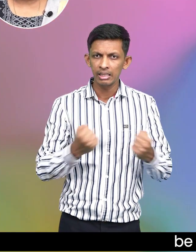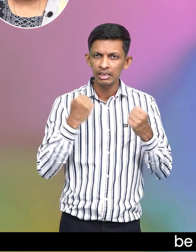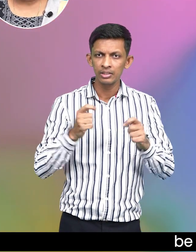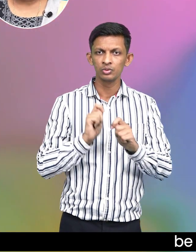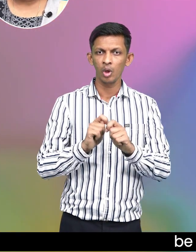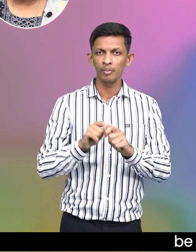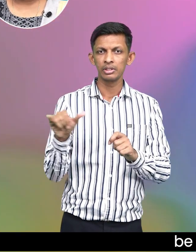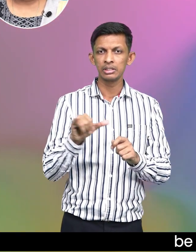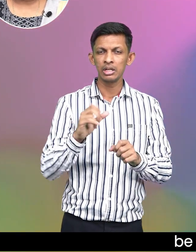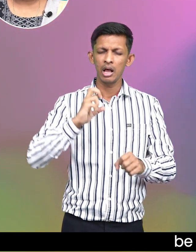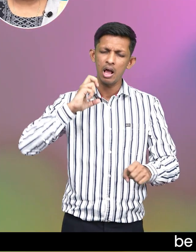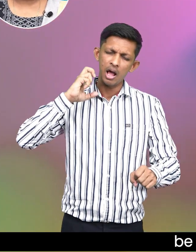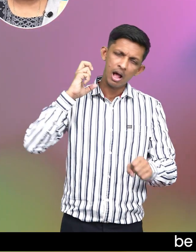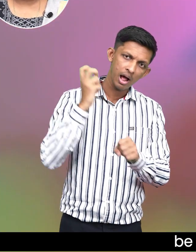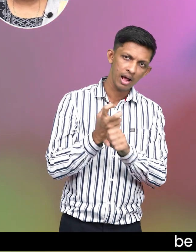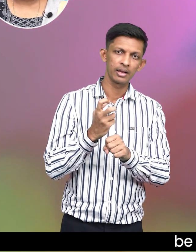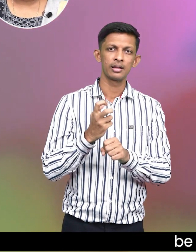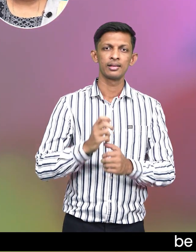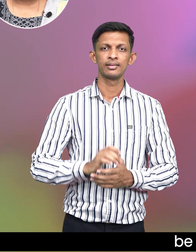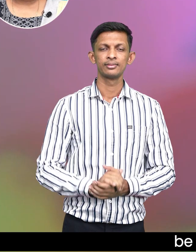They could be working as hawkers,